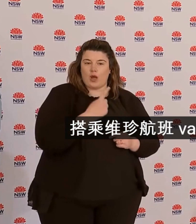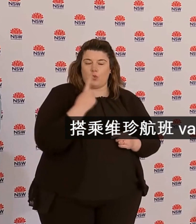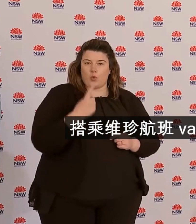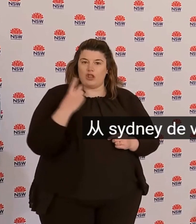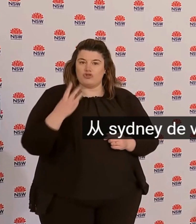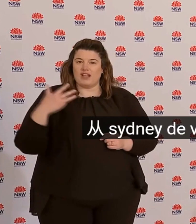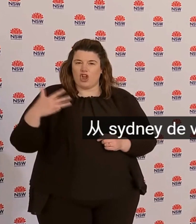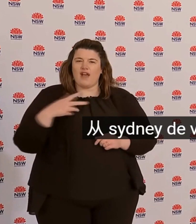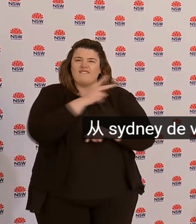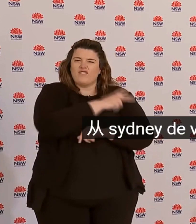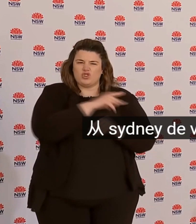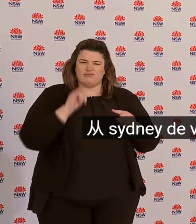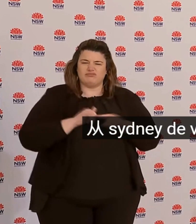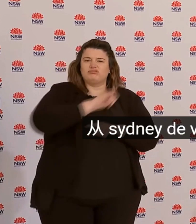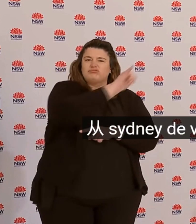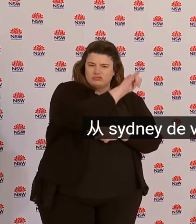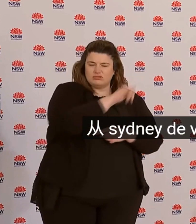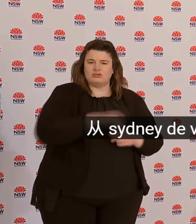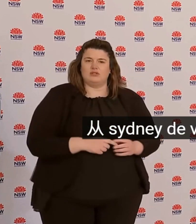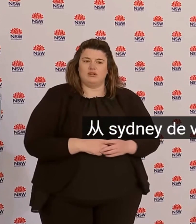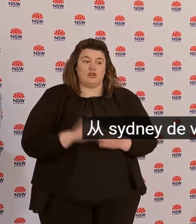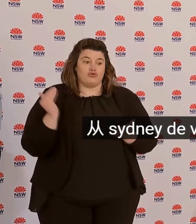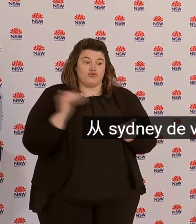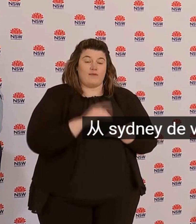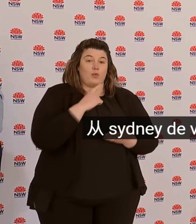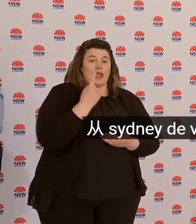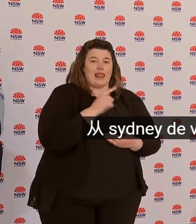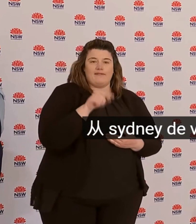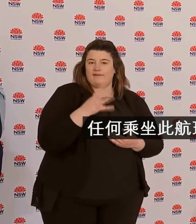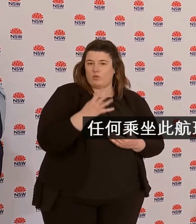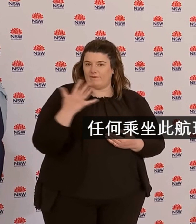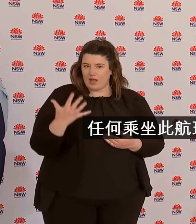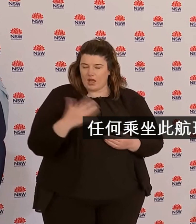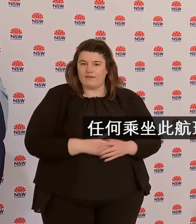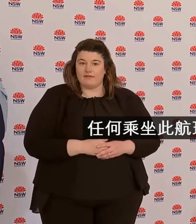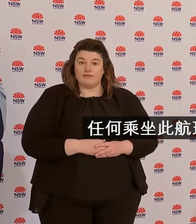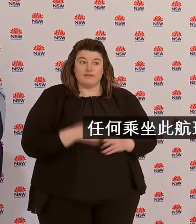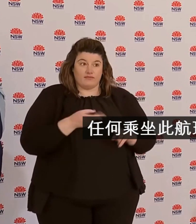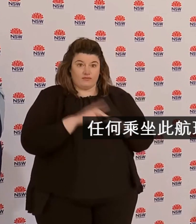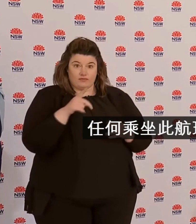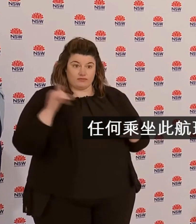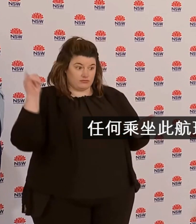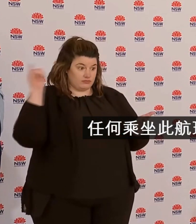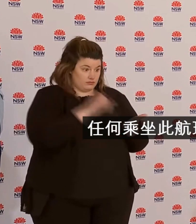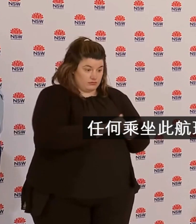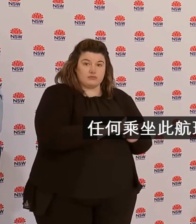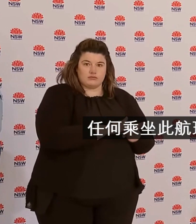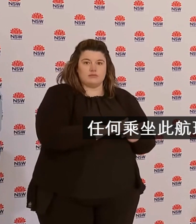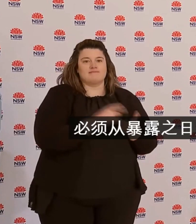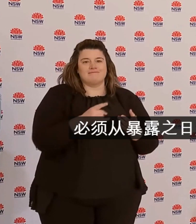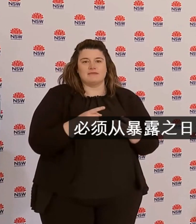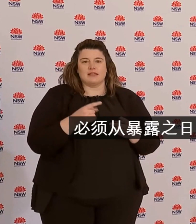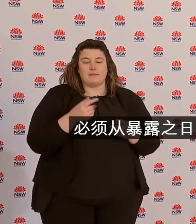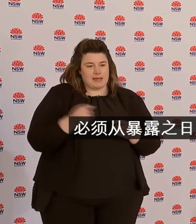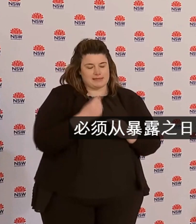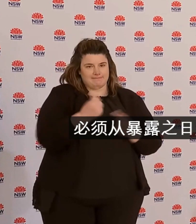VA1139 from Sydney to Ballina arriving at around 11:45. Anybody who was on this flight as a close contact